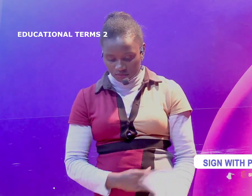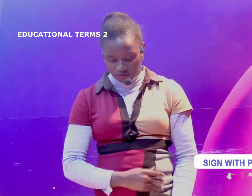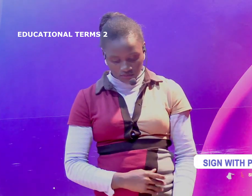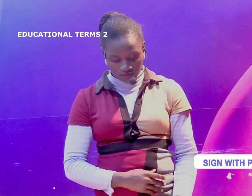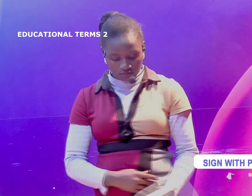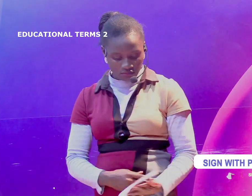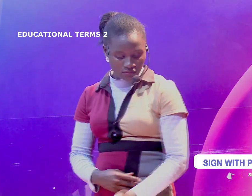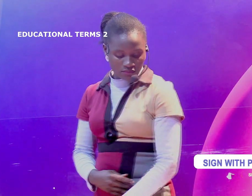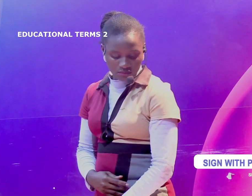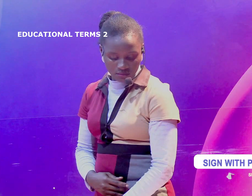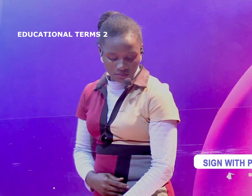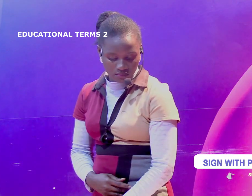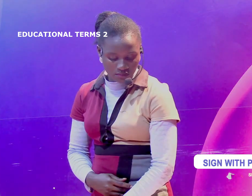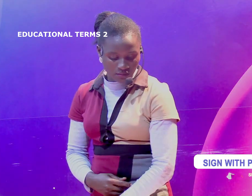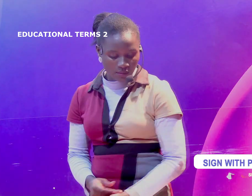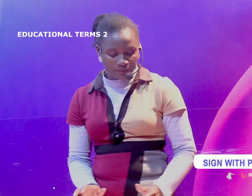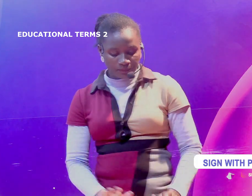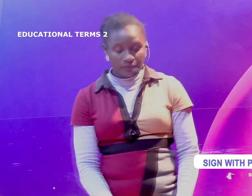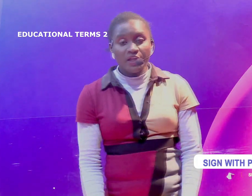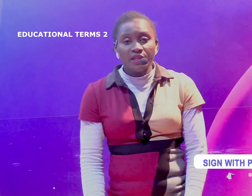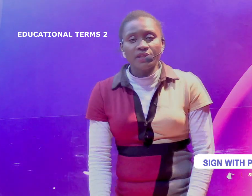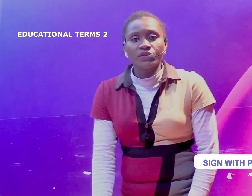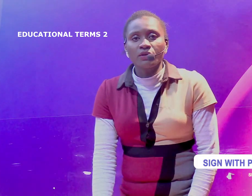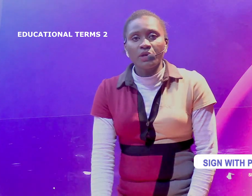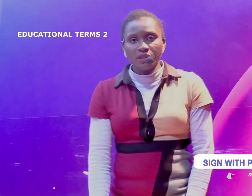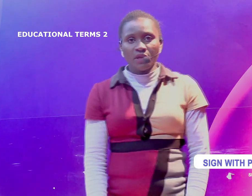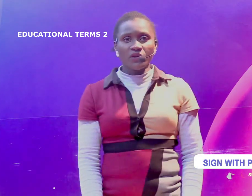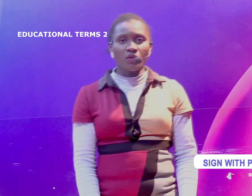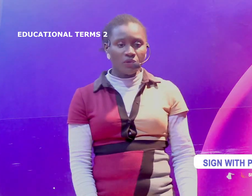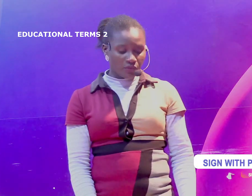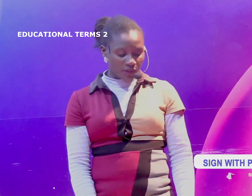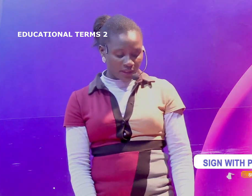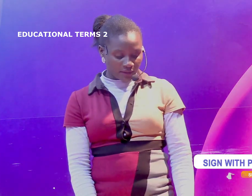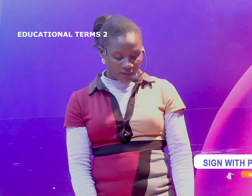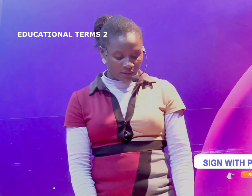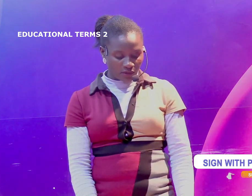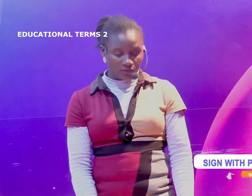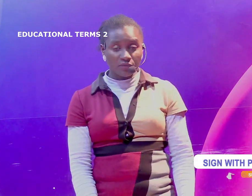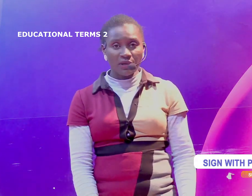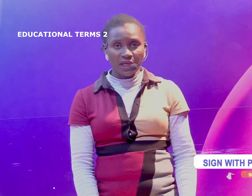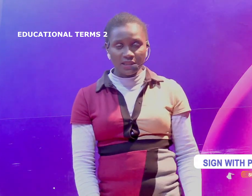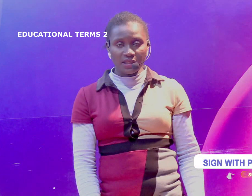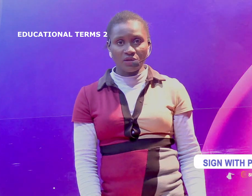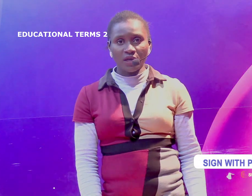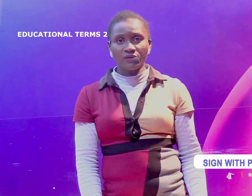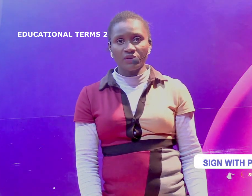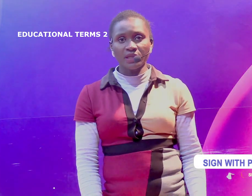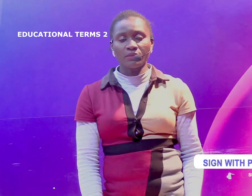Thank you so much, my viewer. Hope you've been been blessed and you have got something